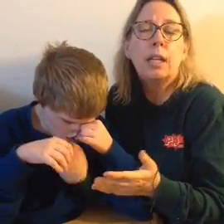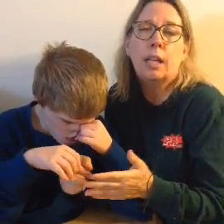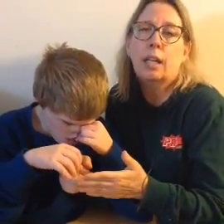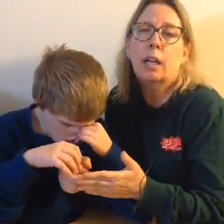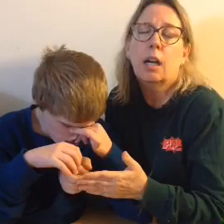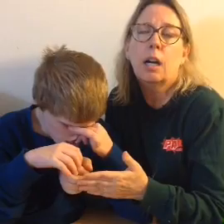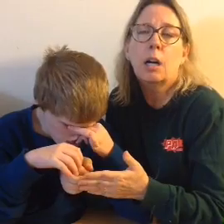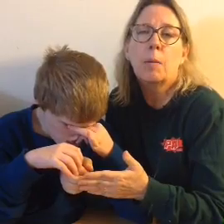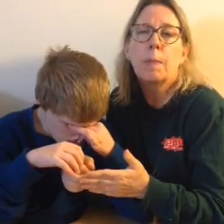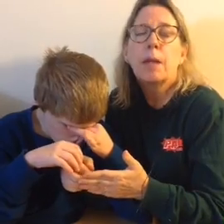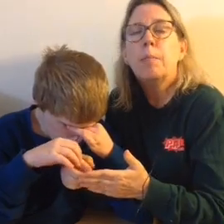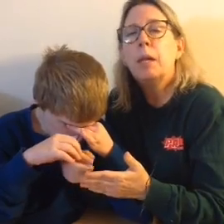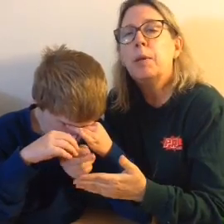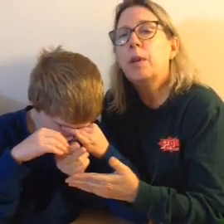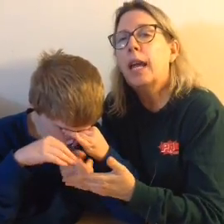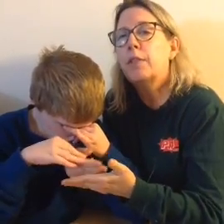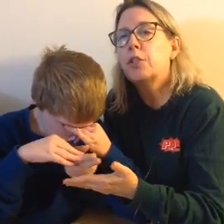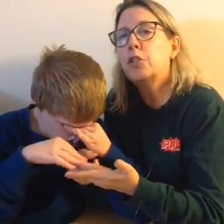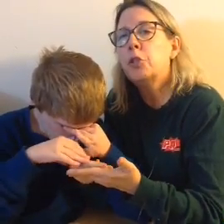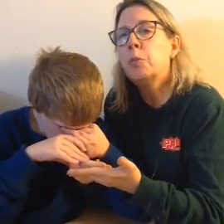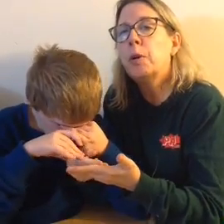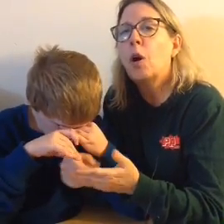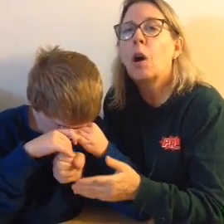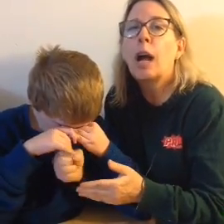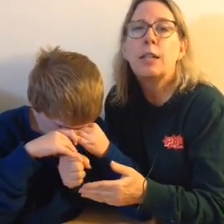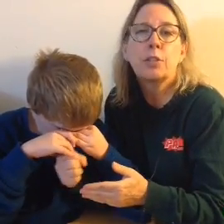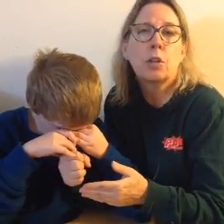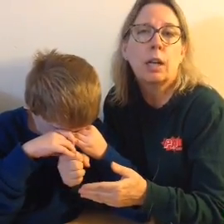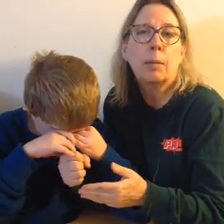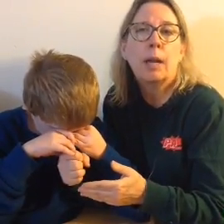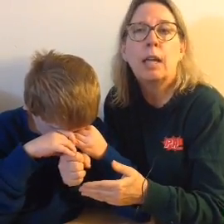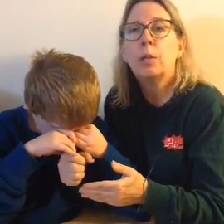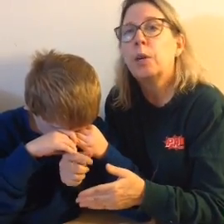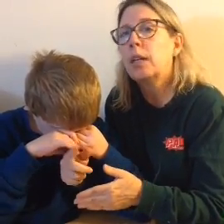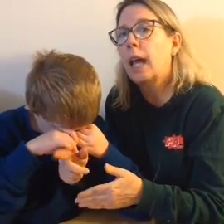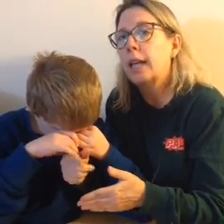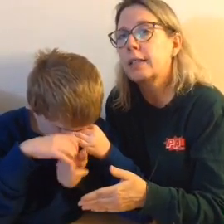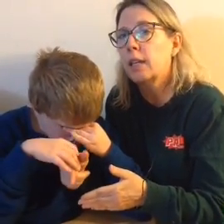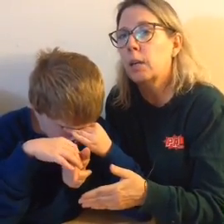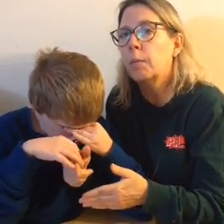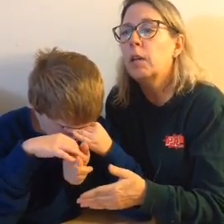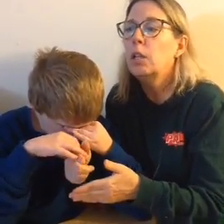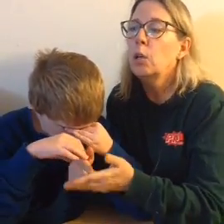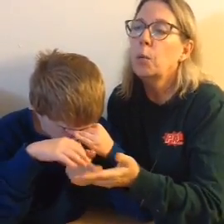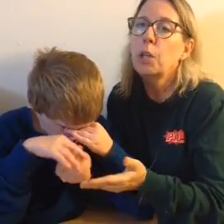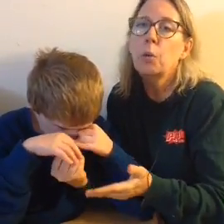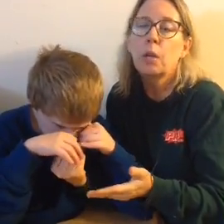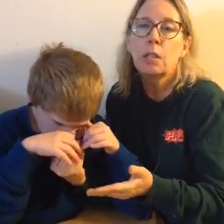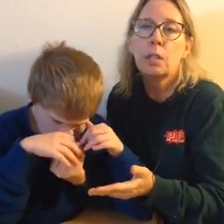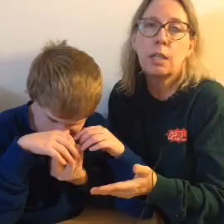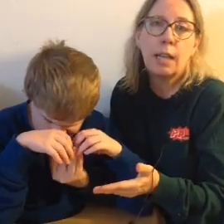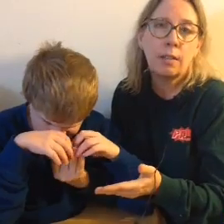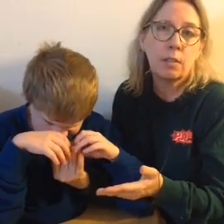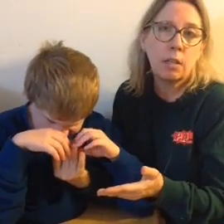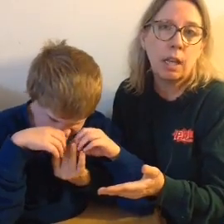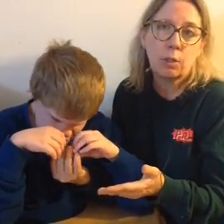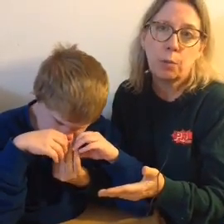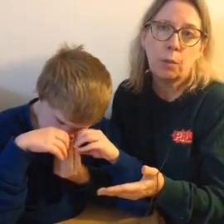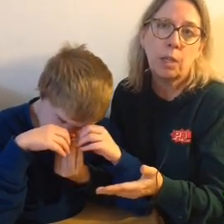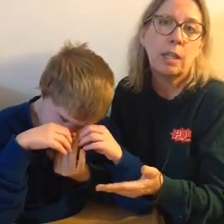eating, maybe you have soup or ice cream and you want to ask him, what do you want to taste next? What do you want to eat